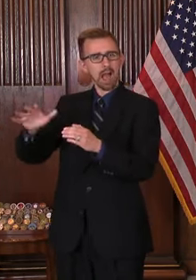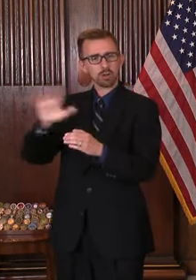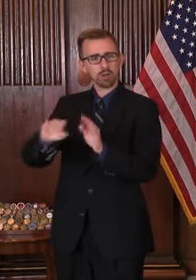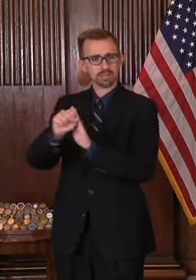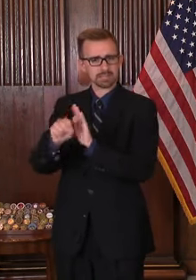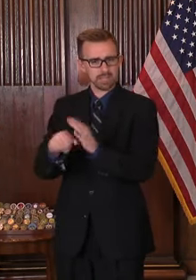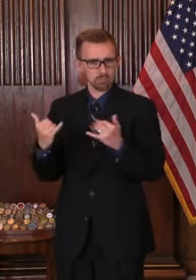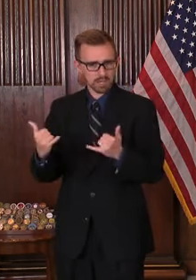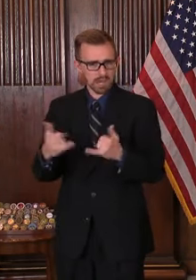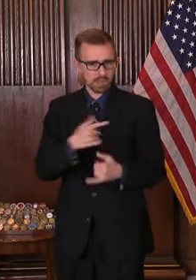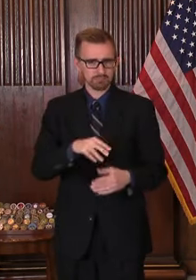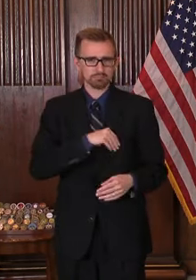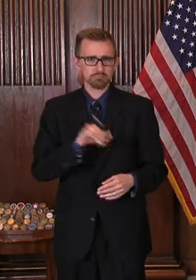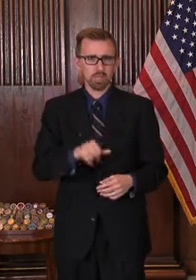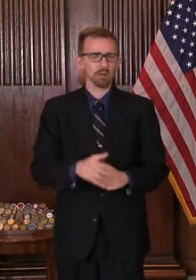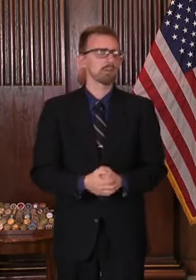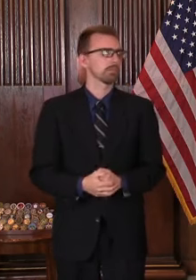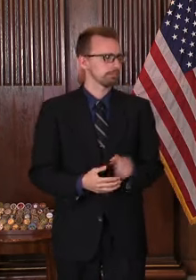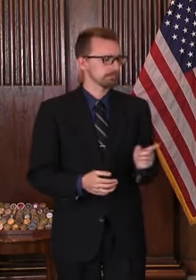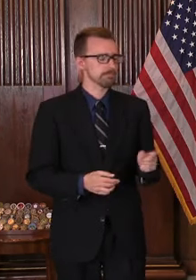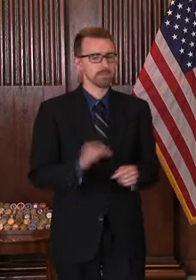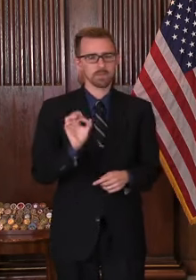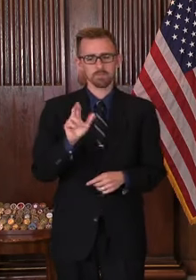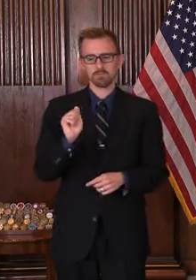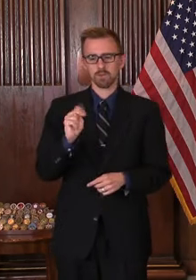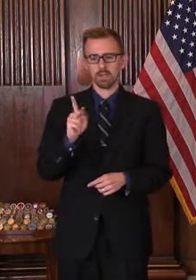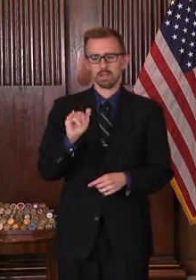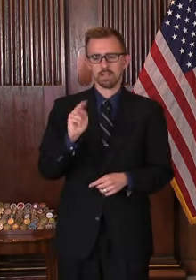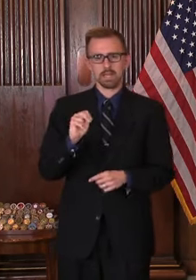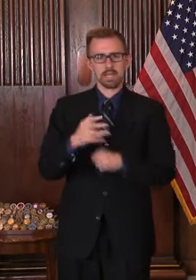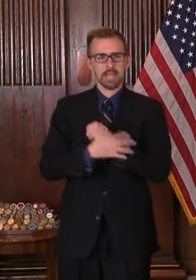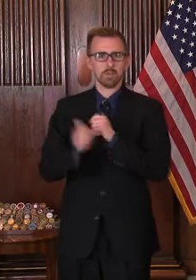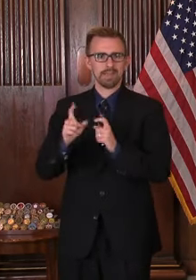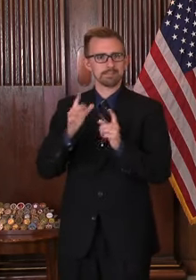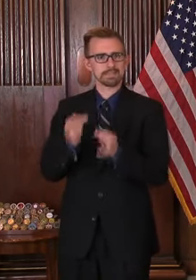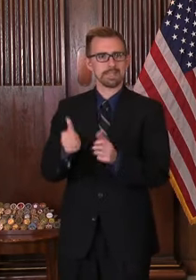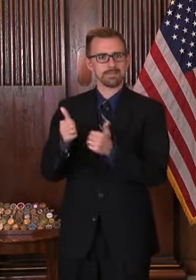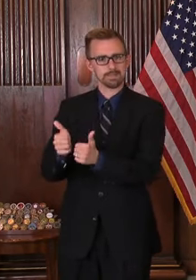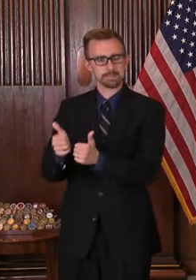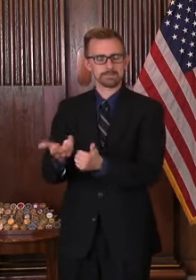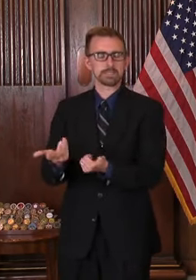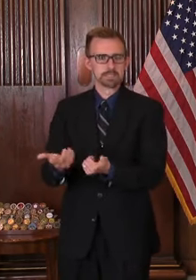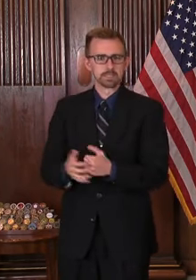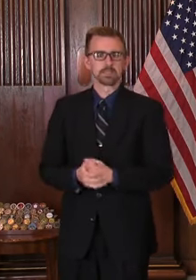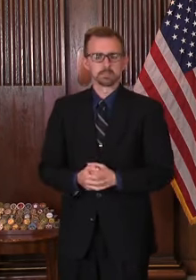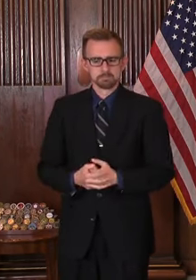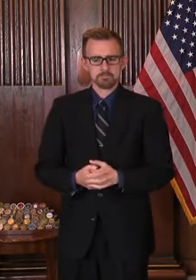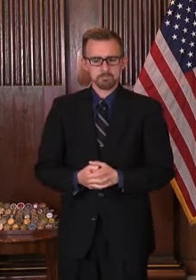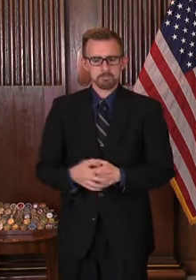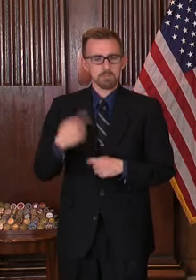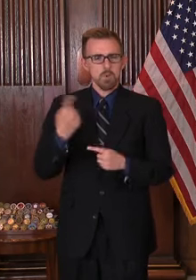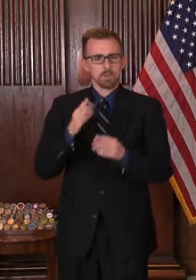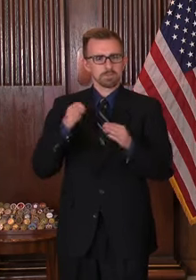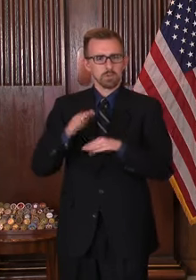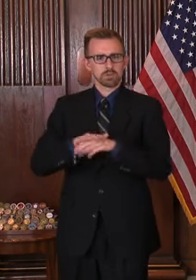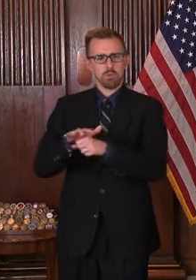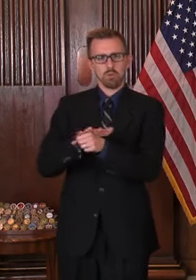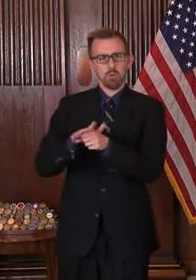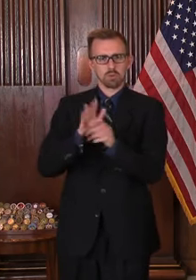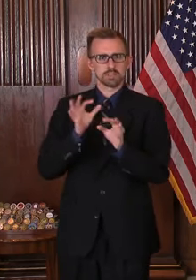now? Well, number one, Franklin County has to make some of their own decisions, and we've always focused on those local